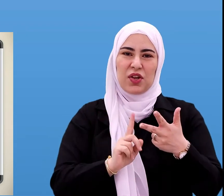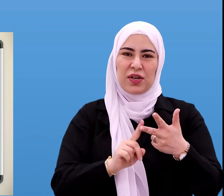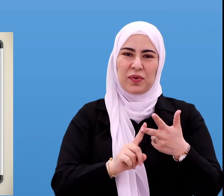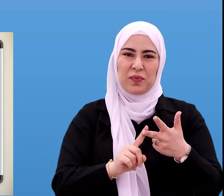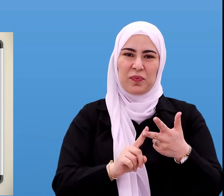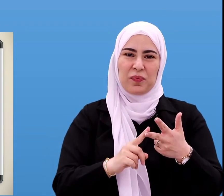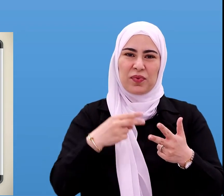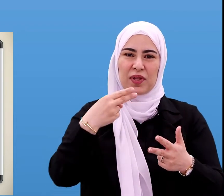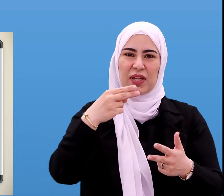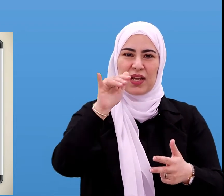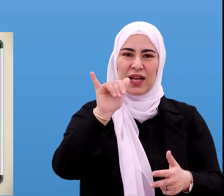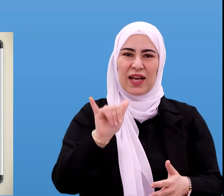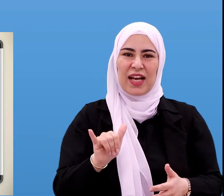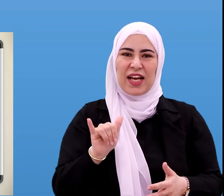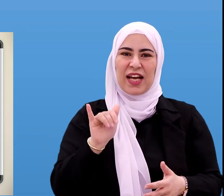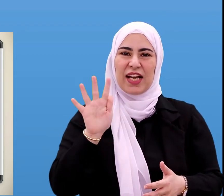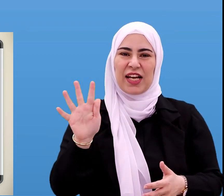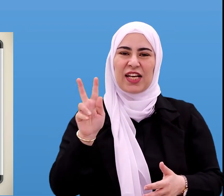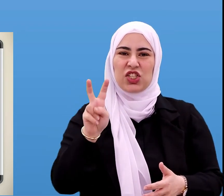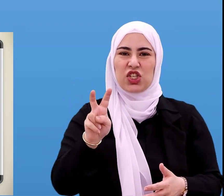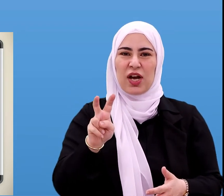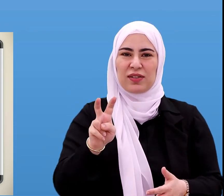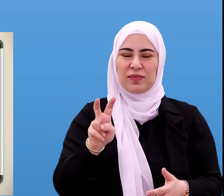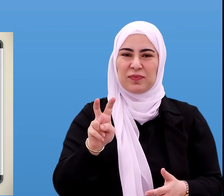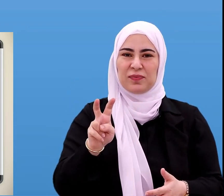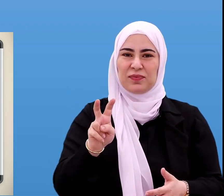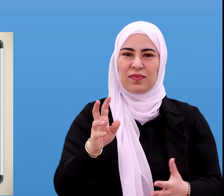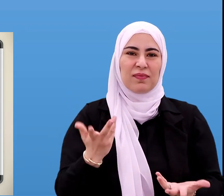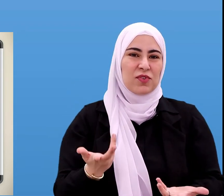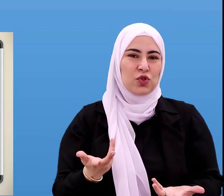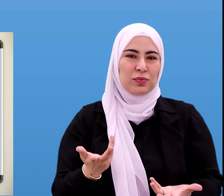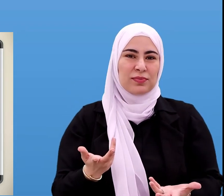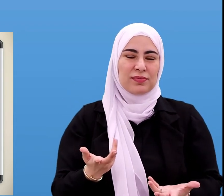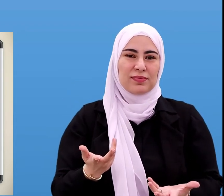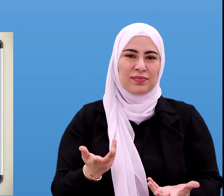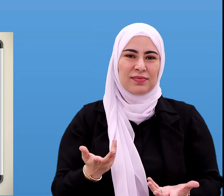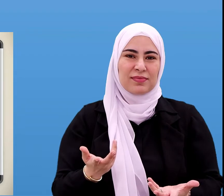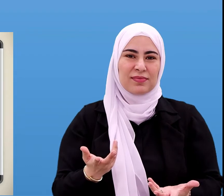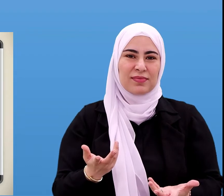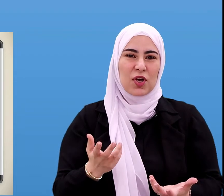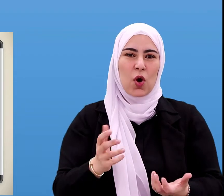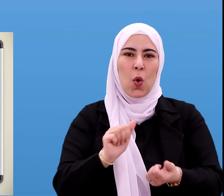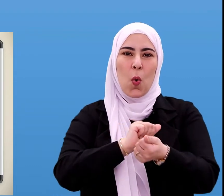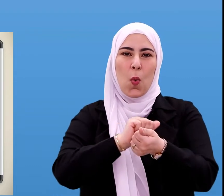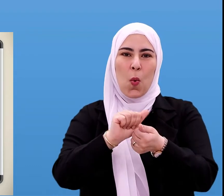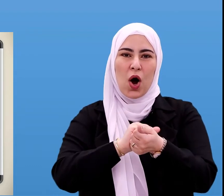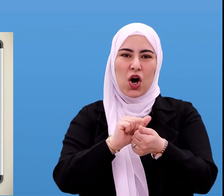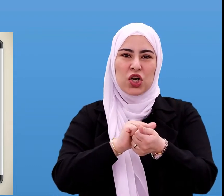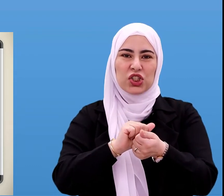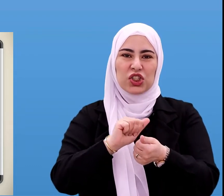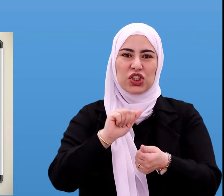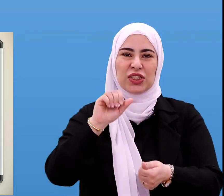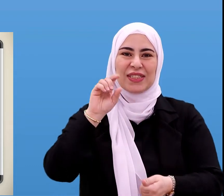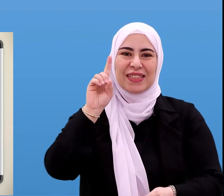3. Aisha, I'll give you a second. Washed or washes?